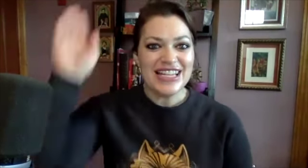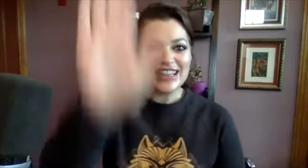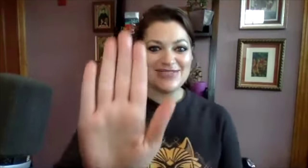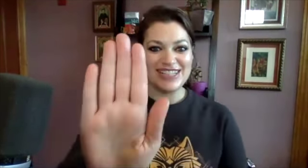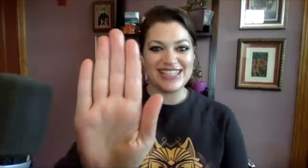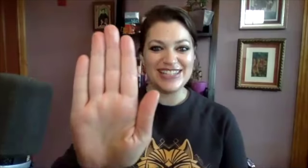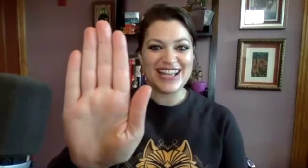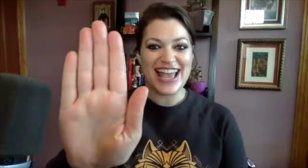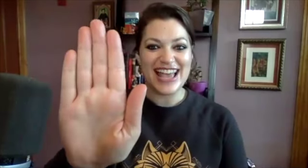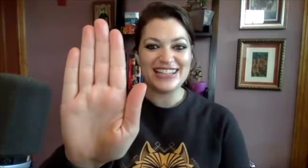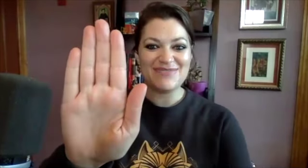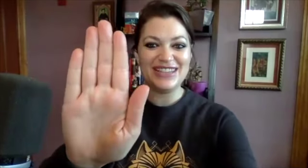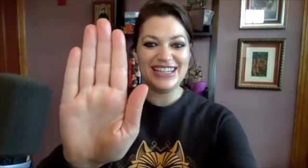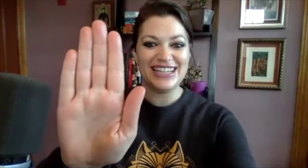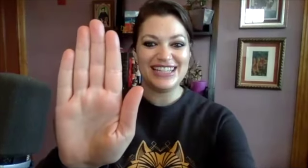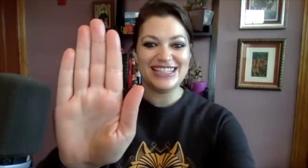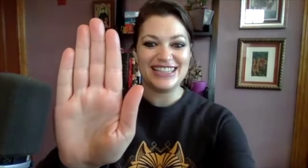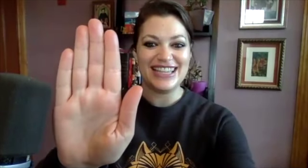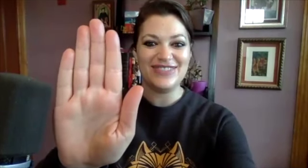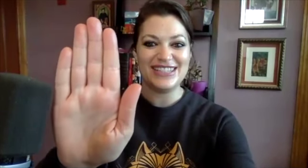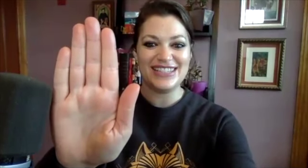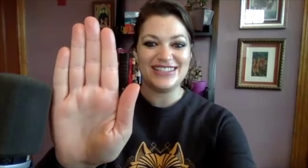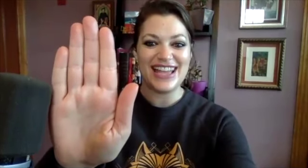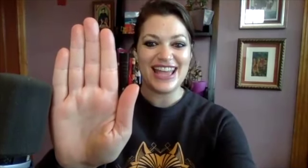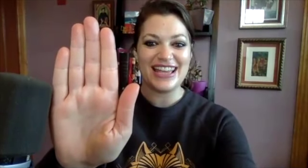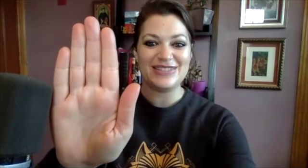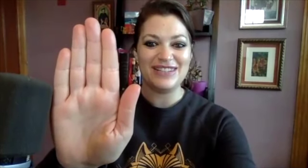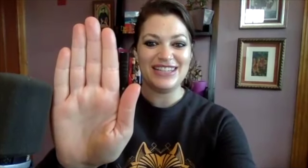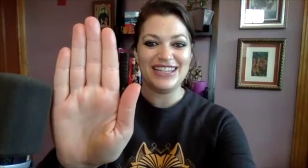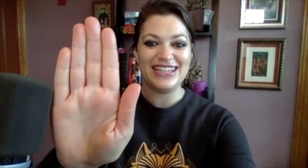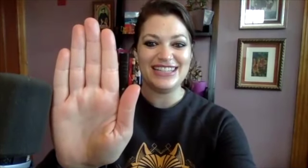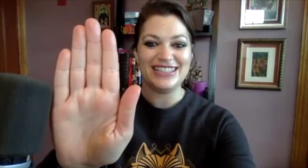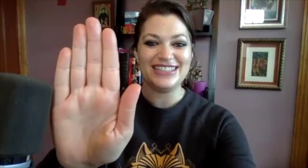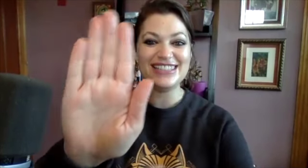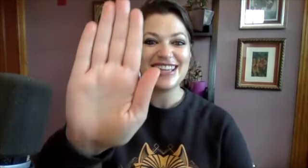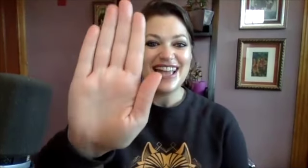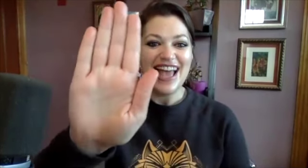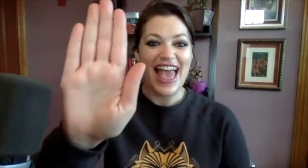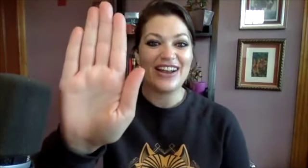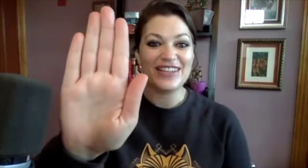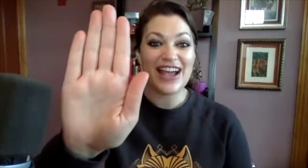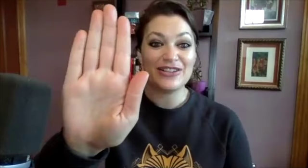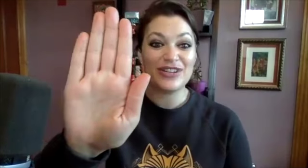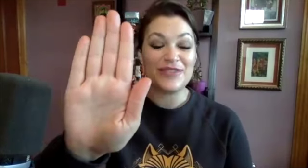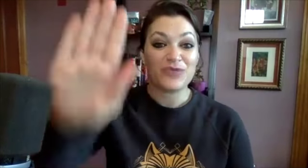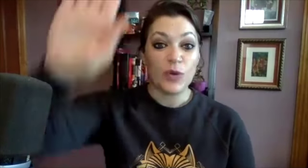Let me see your hand, please. Let me see your hand, please. And on the count of three.